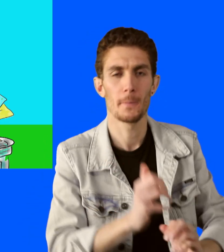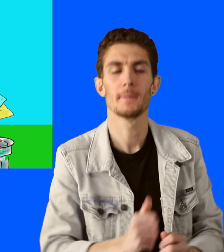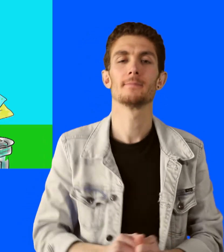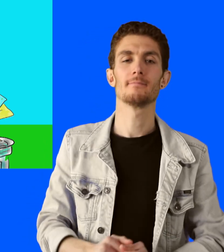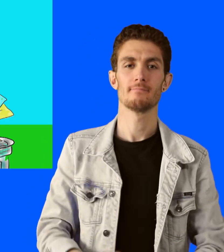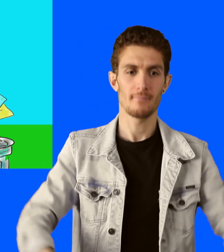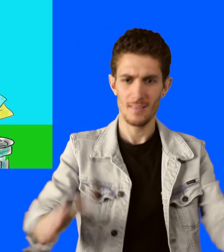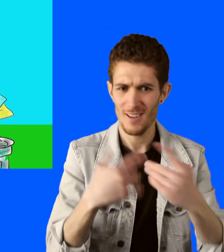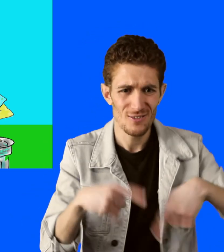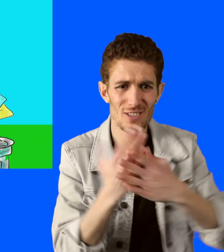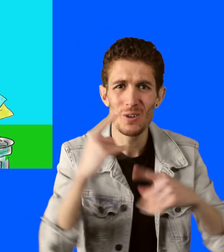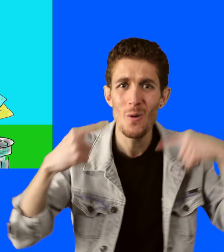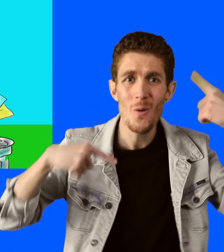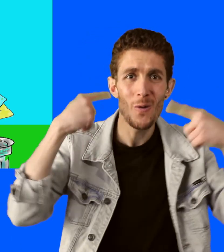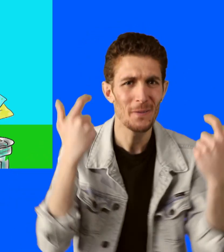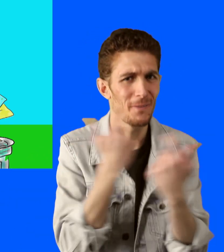sound